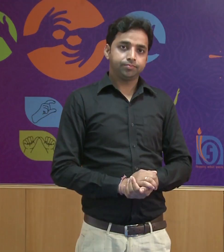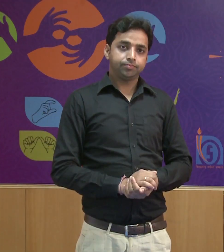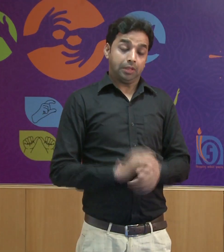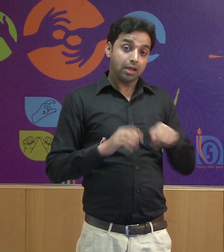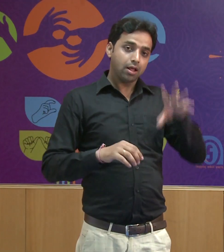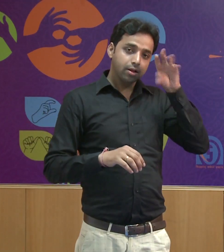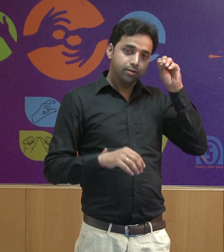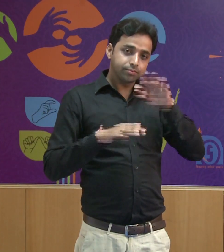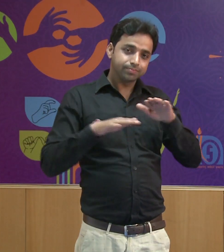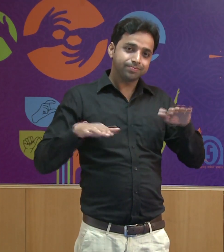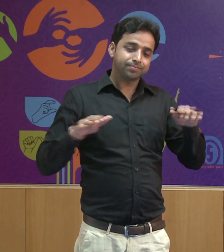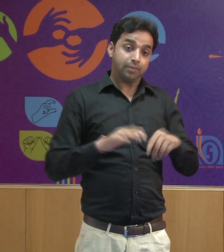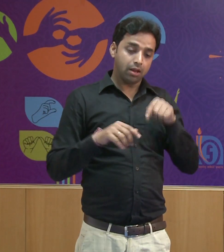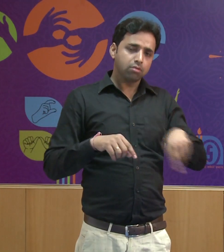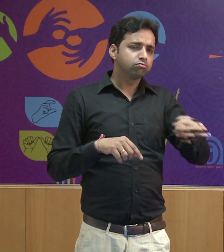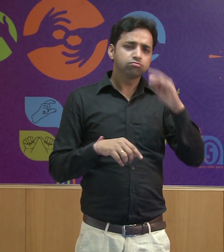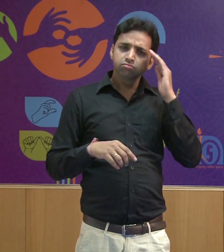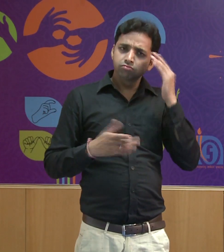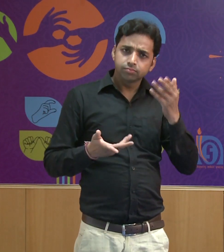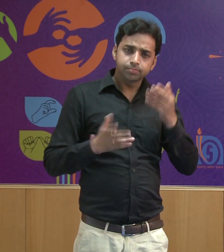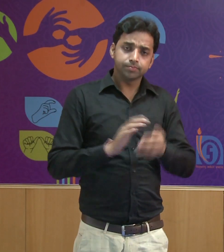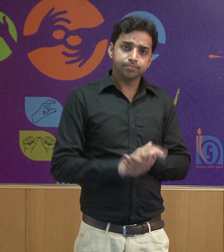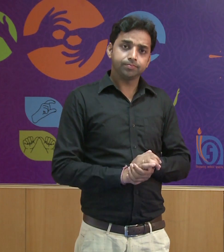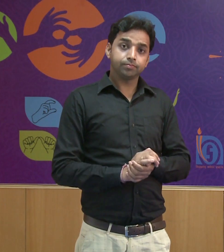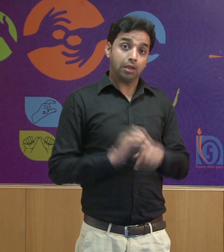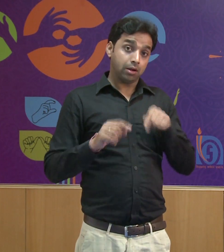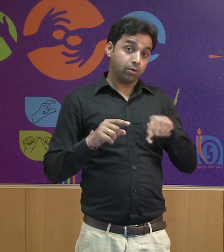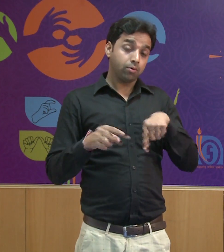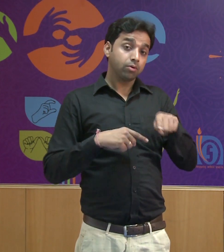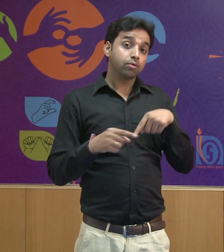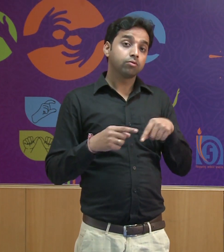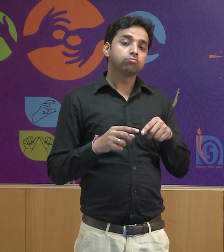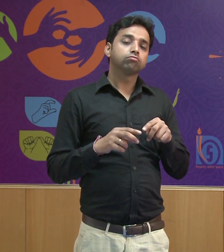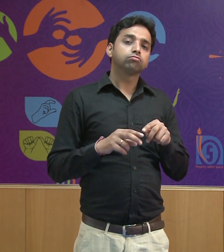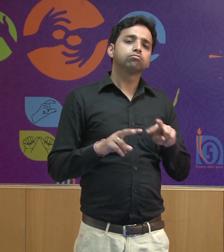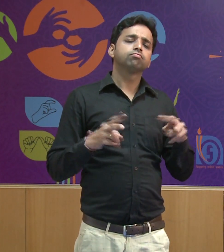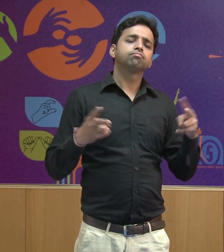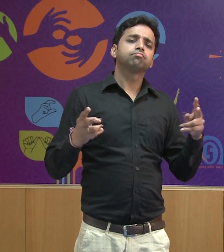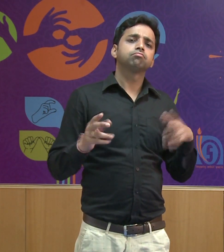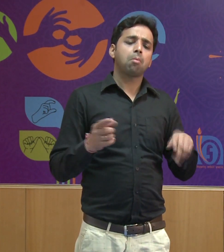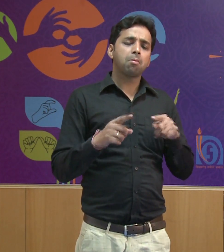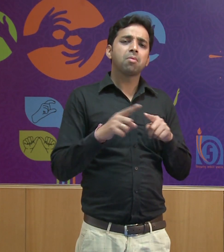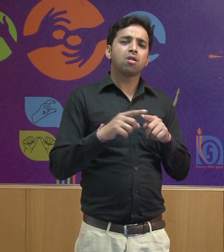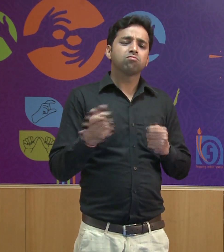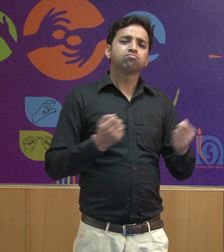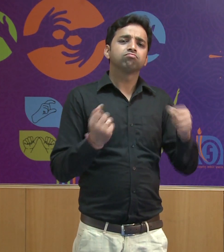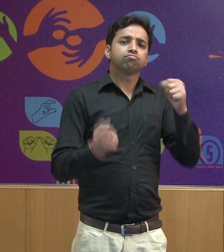Learners, as you know, today we have many means of transportations.